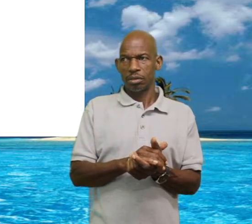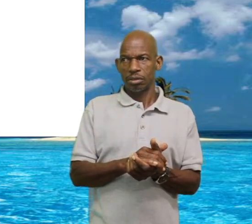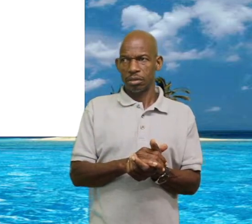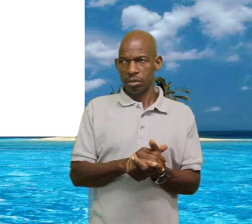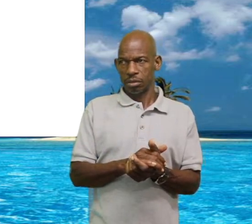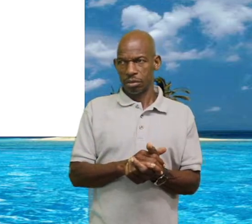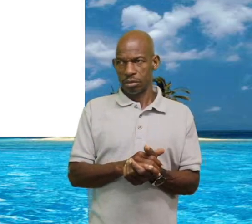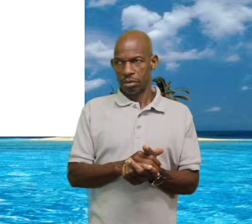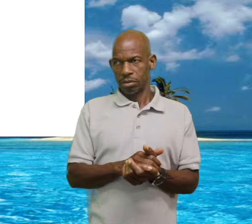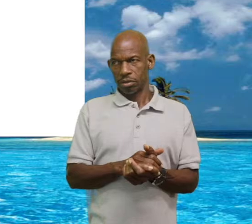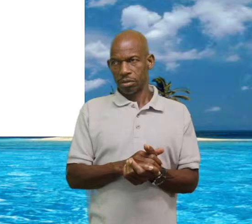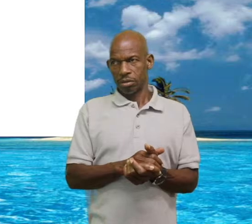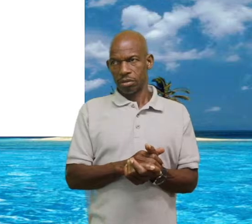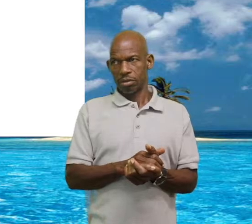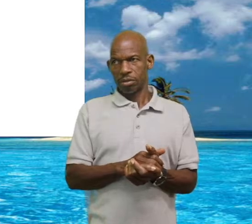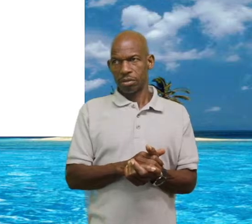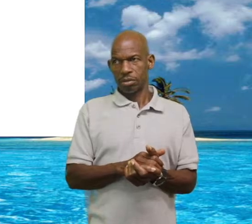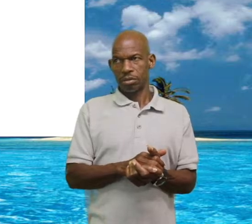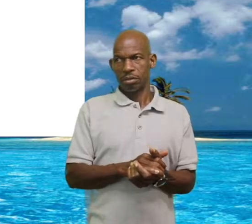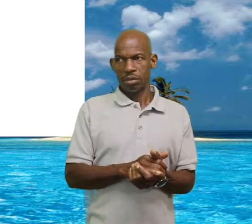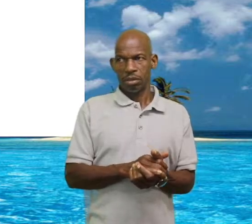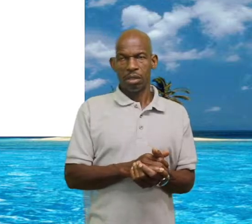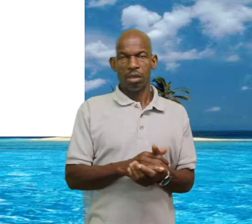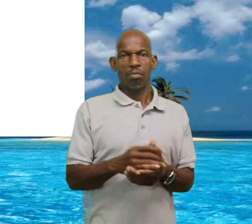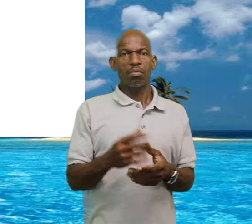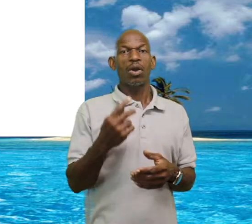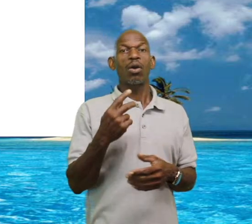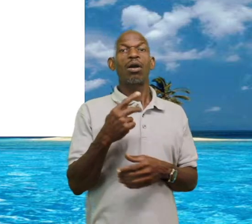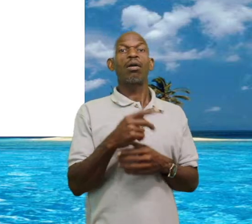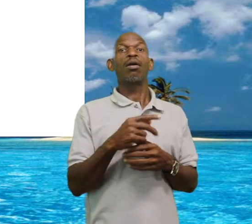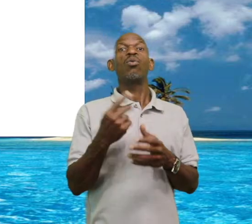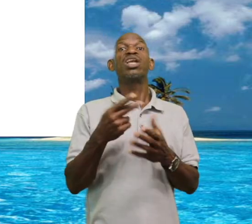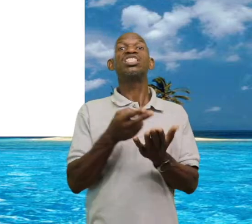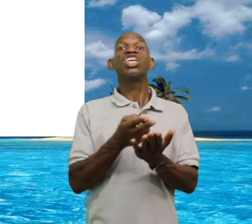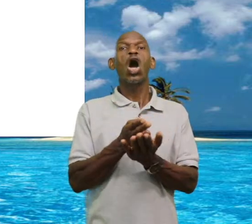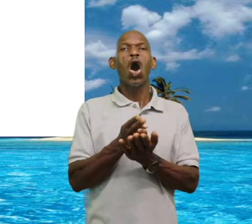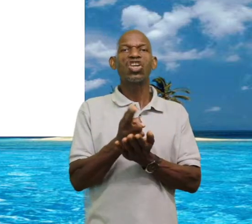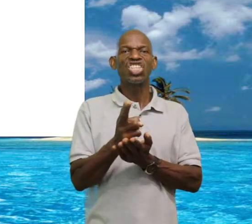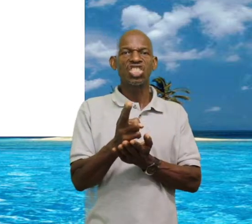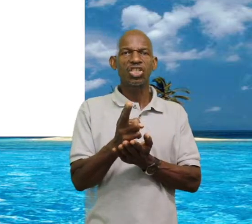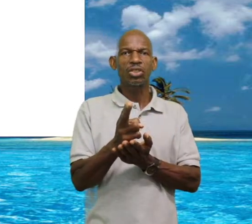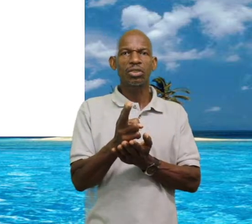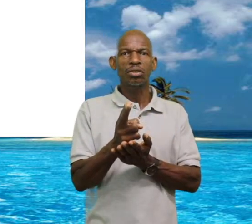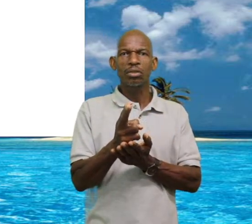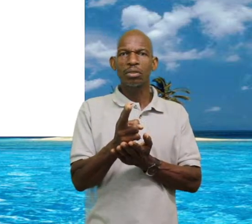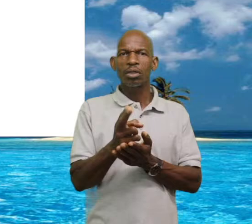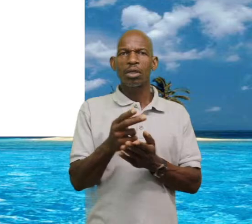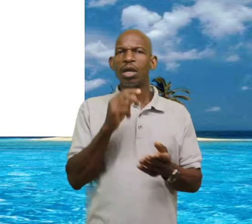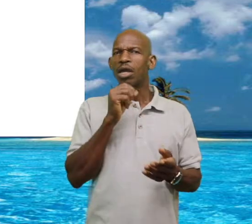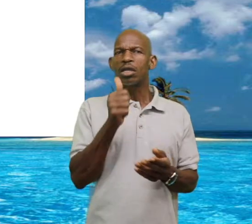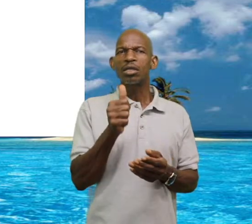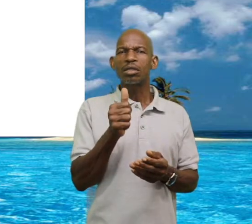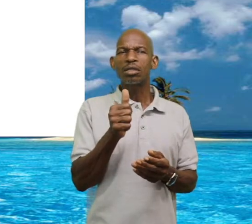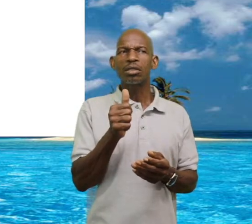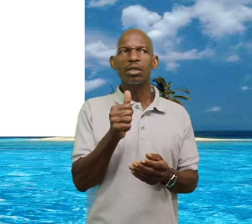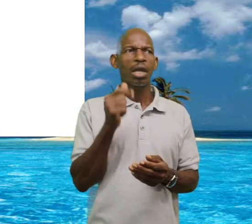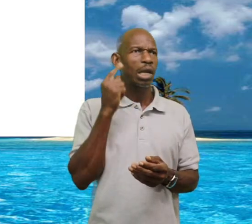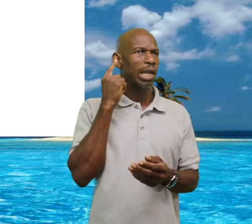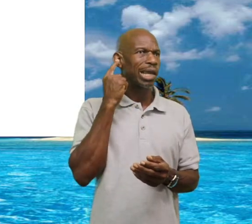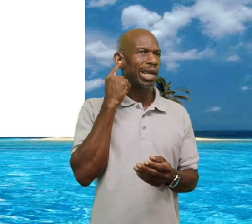He is honest. But when I say that word honest, I am hearing the